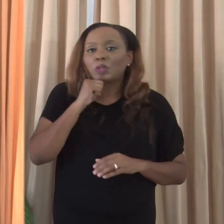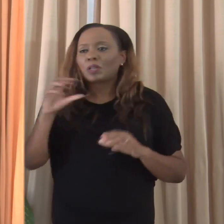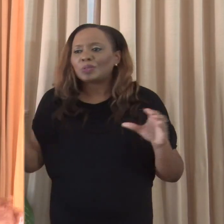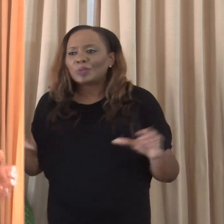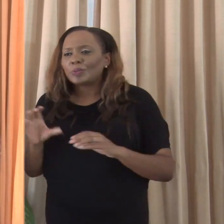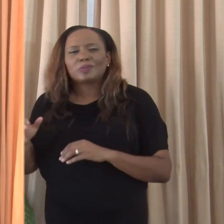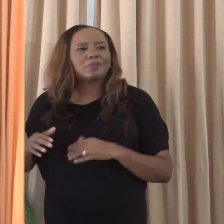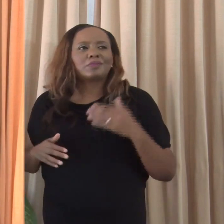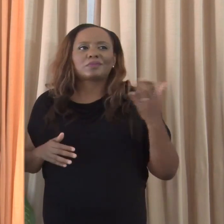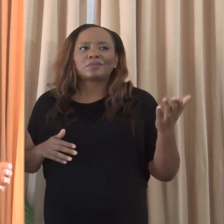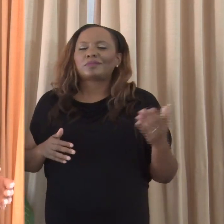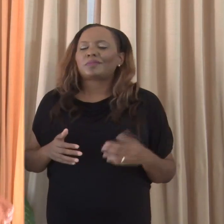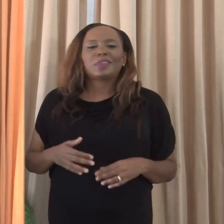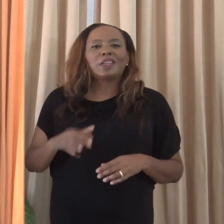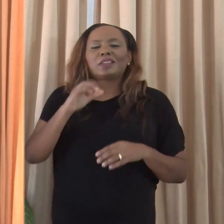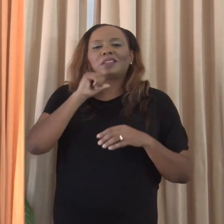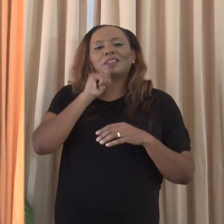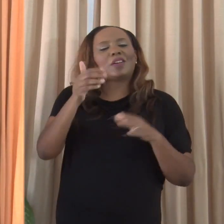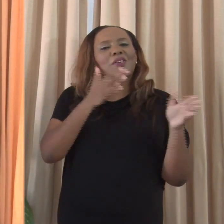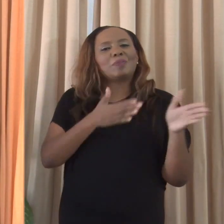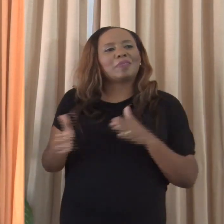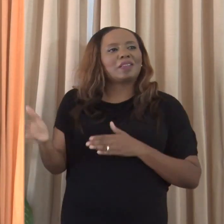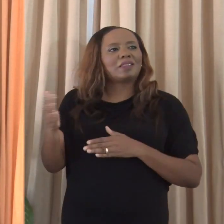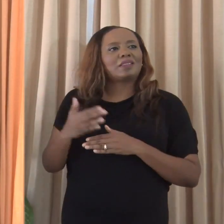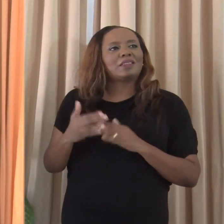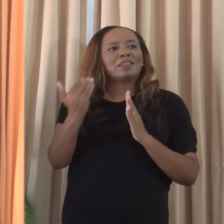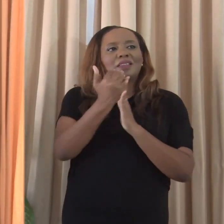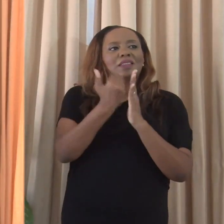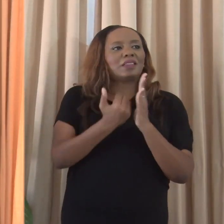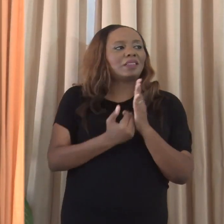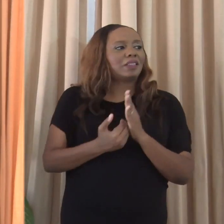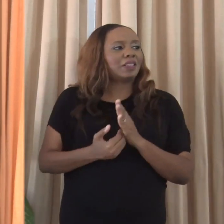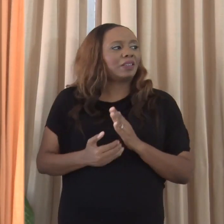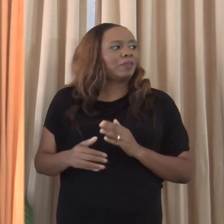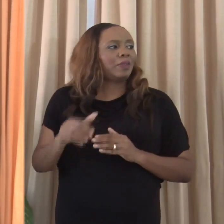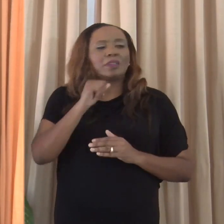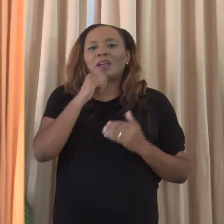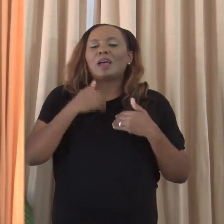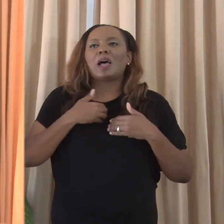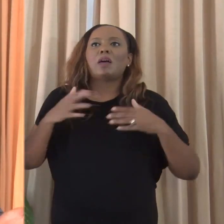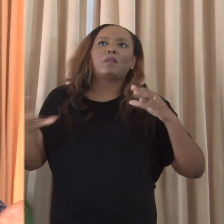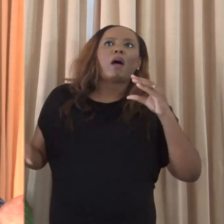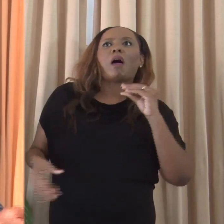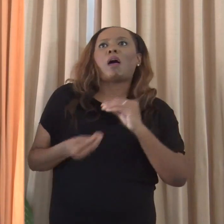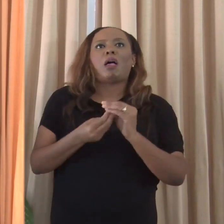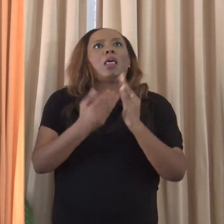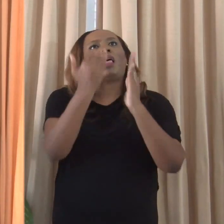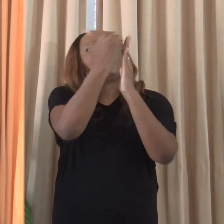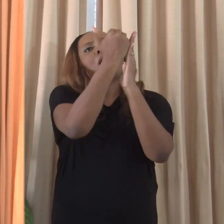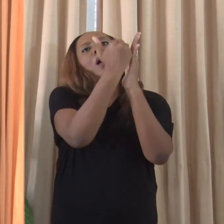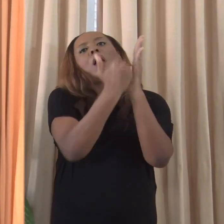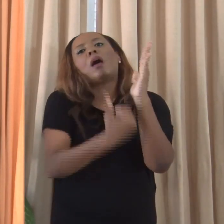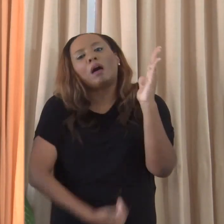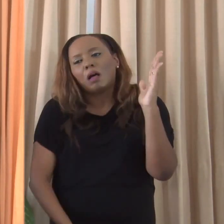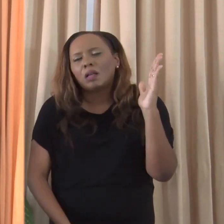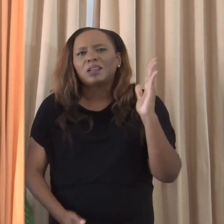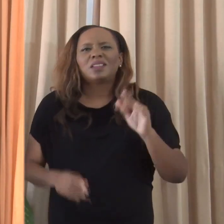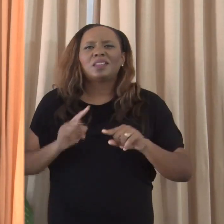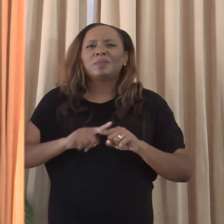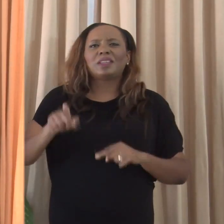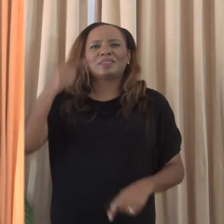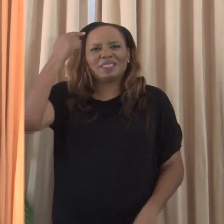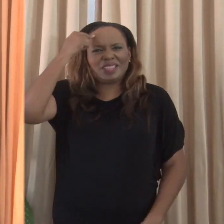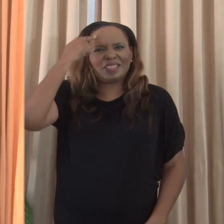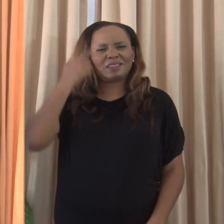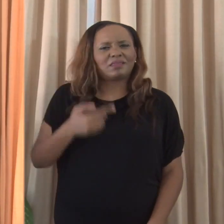plan to outline a list of things that you should or shouldn't do, because I don't think we'd ever capture every single thing. What we've asked people to do is to exercise good judgment